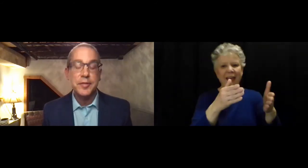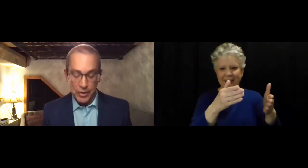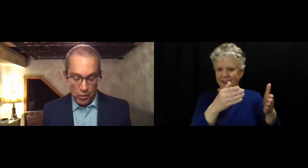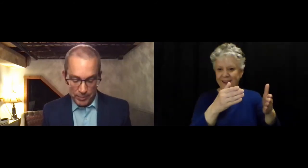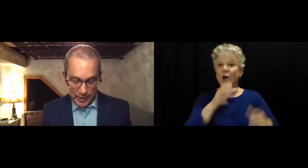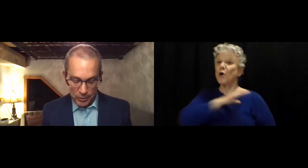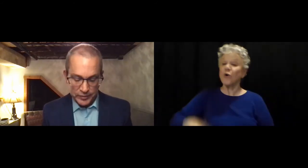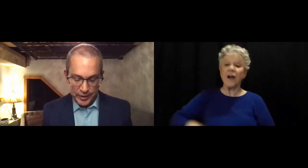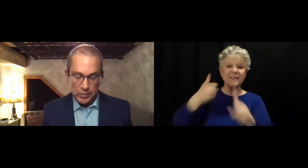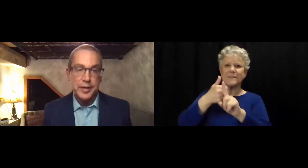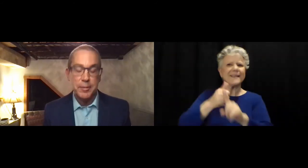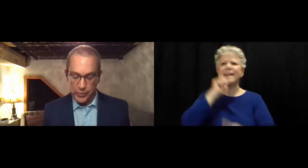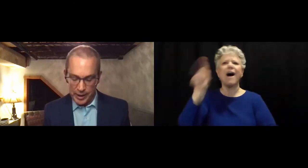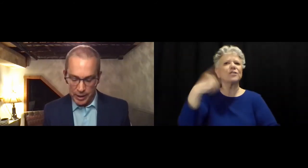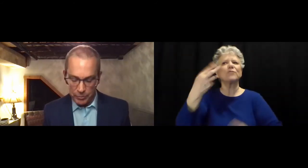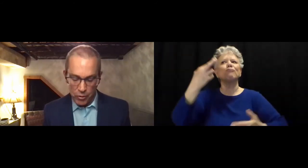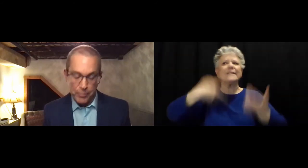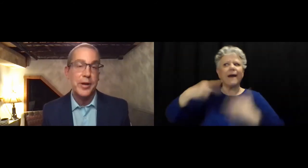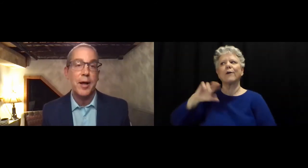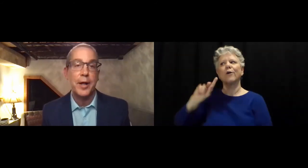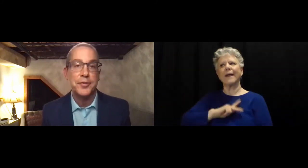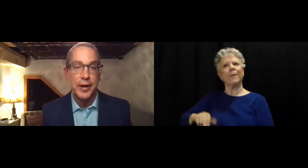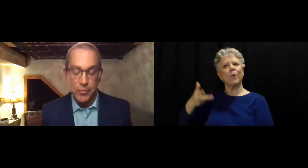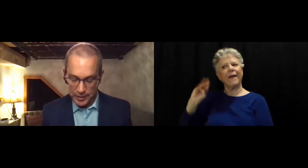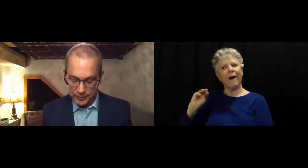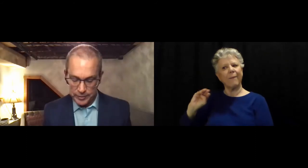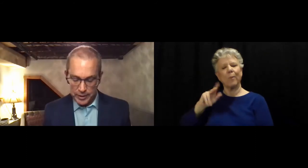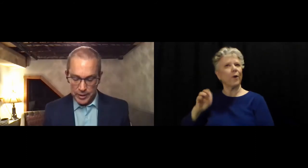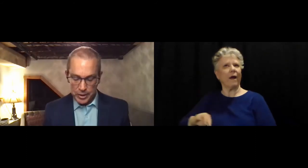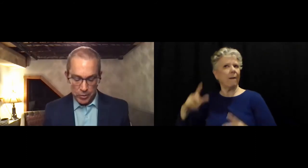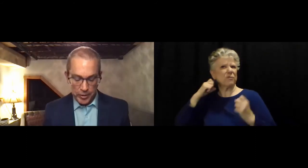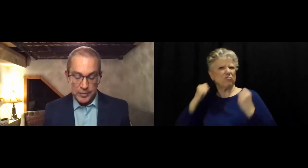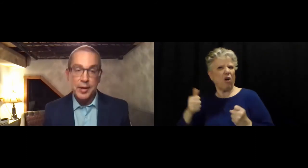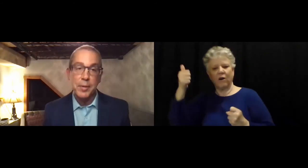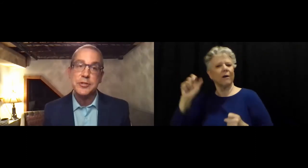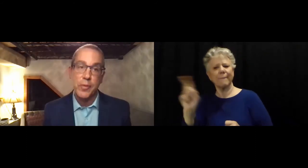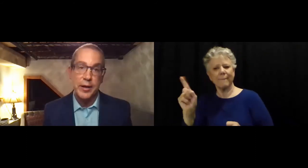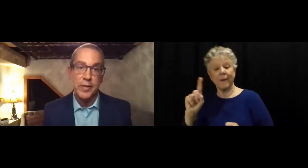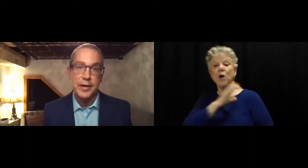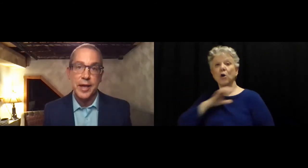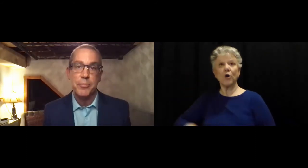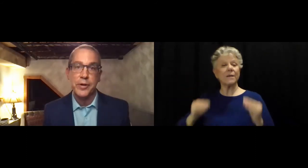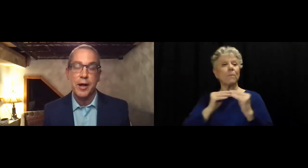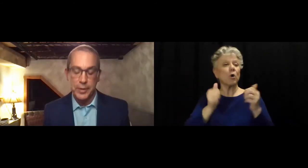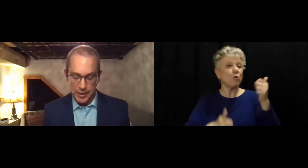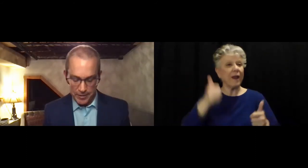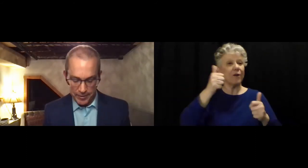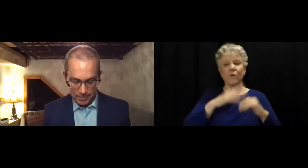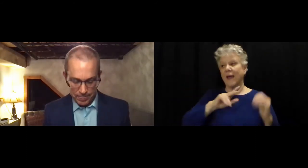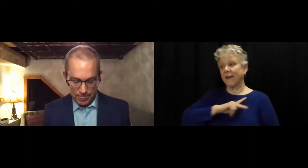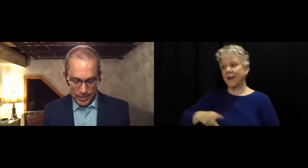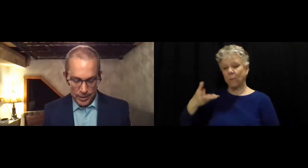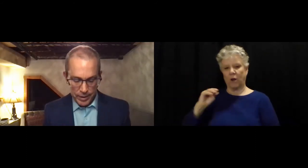Christ is no mere recycled King Priam, nor Priam on steroids. No, there is a much greater than King Priam here.